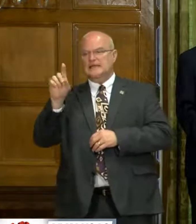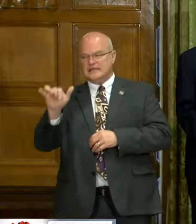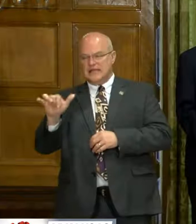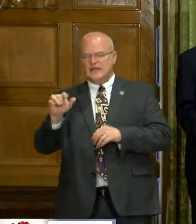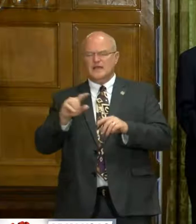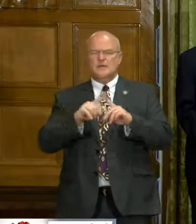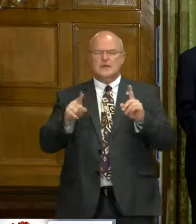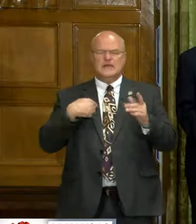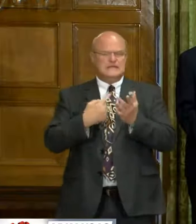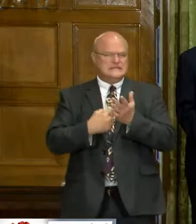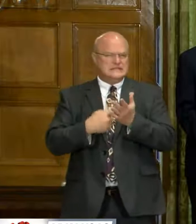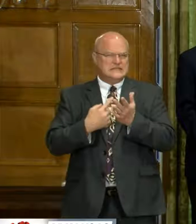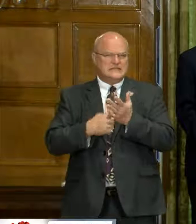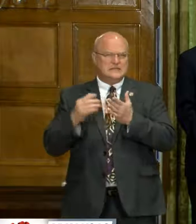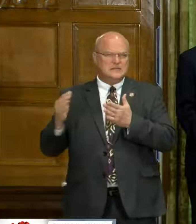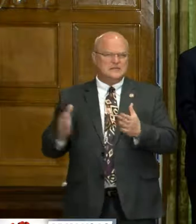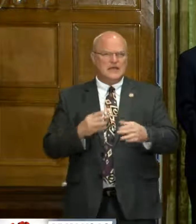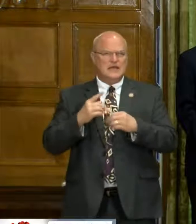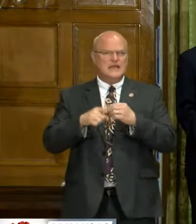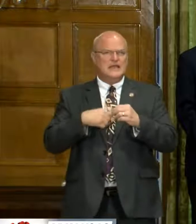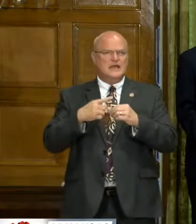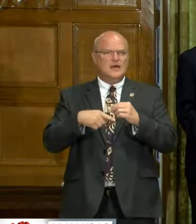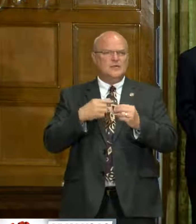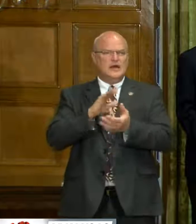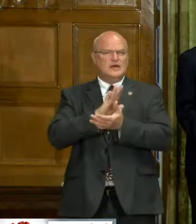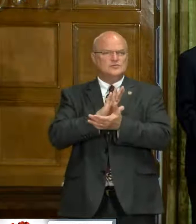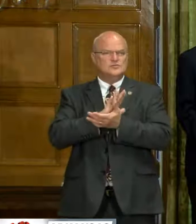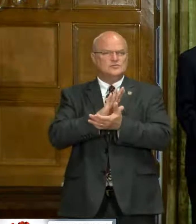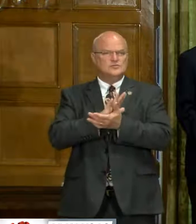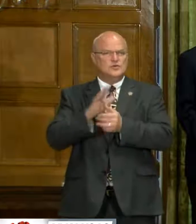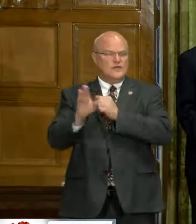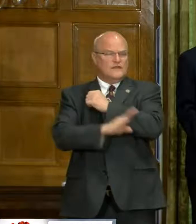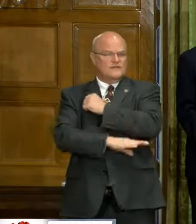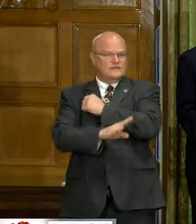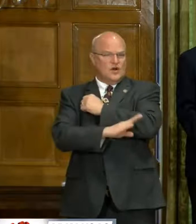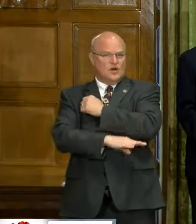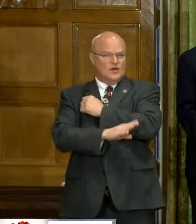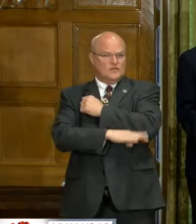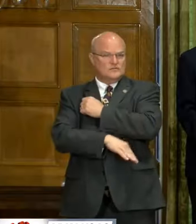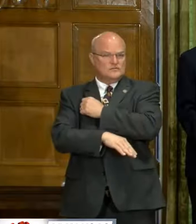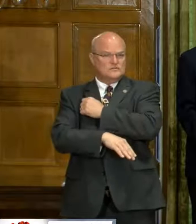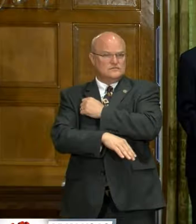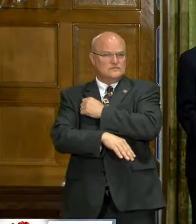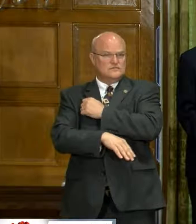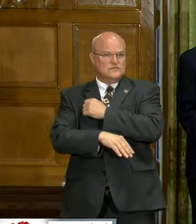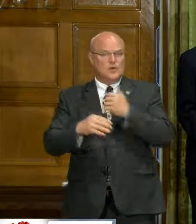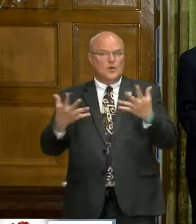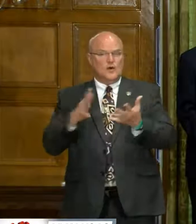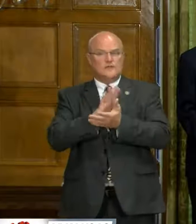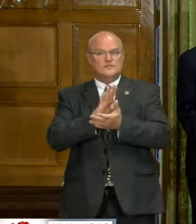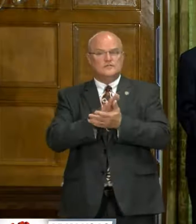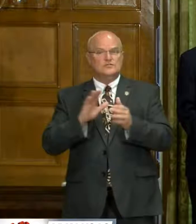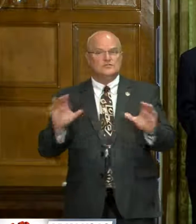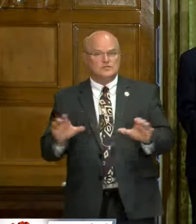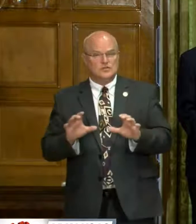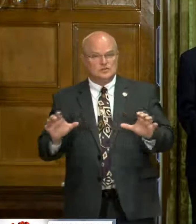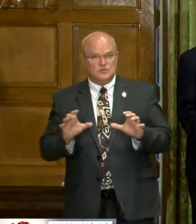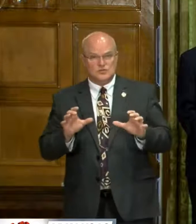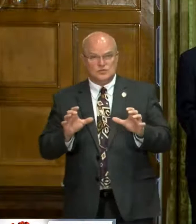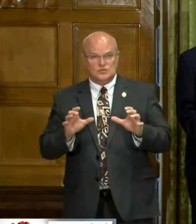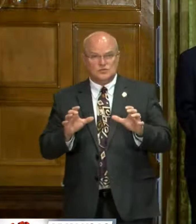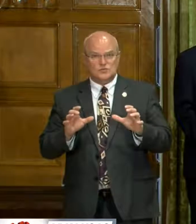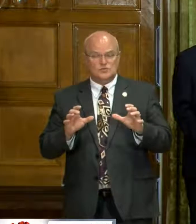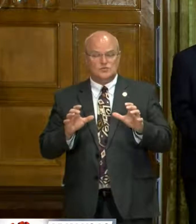been any discussion or any planning about school in the fall and what the schools can do, you know,